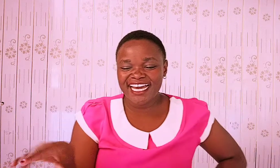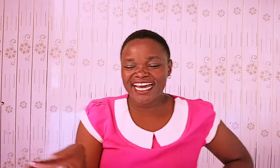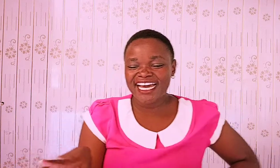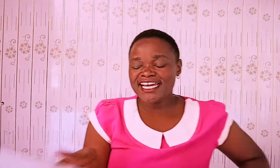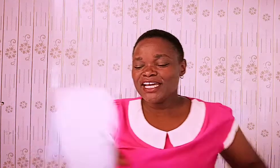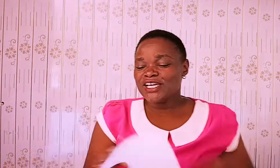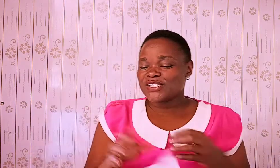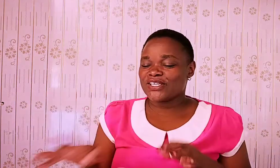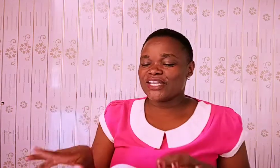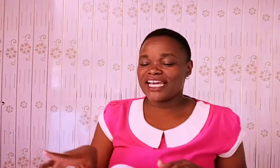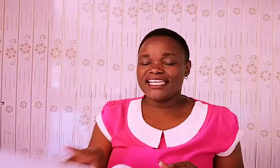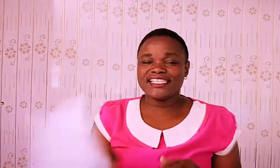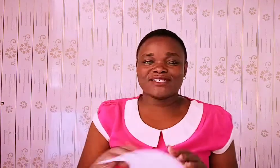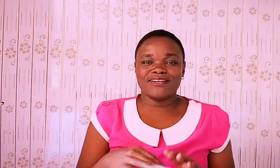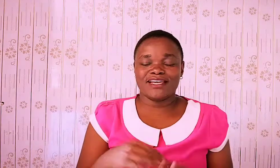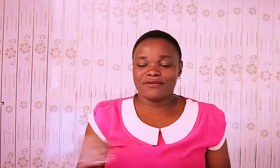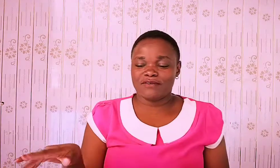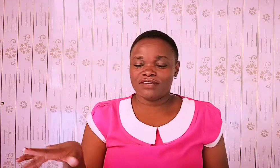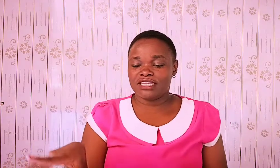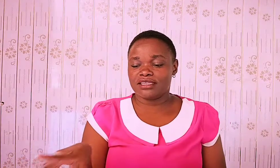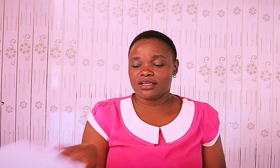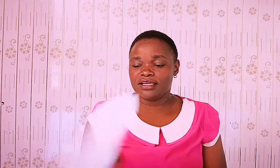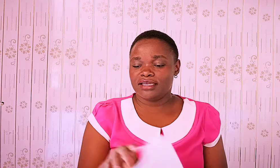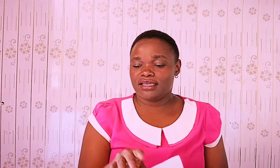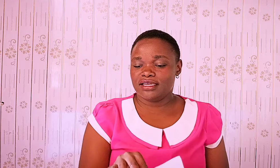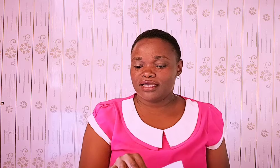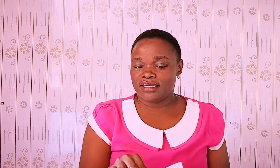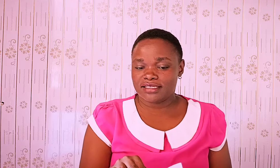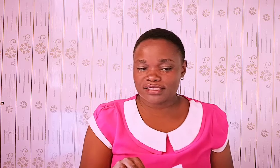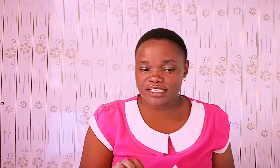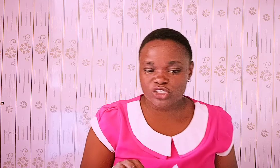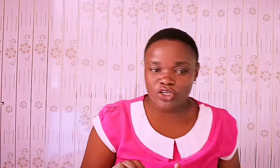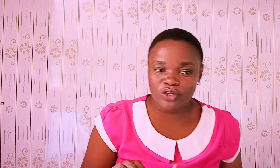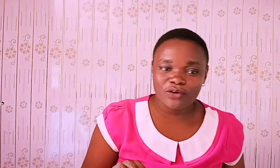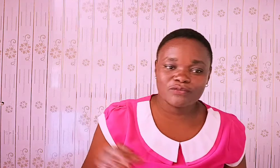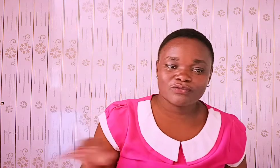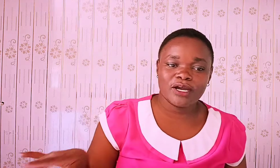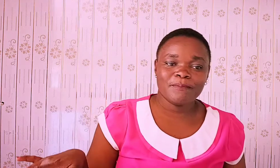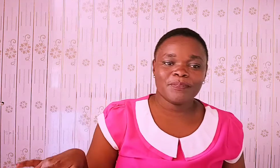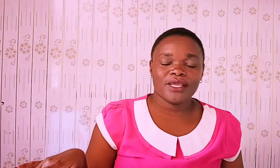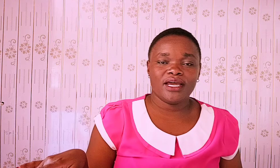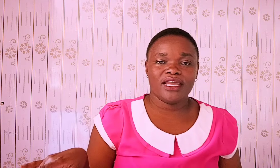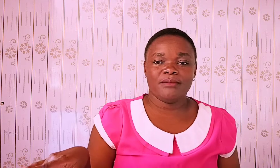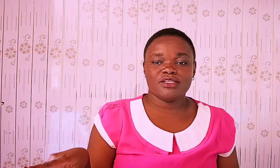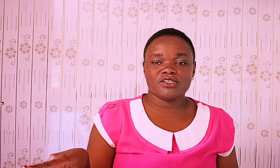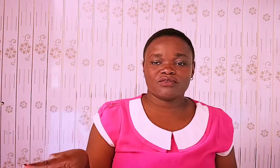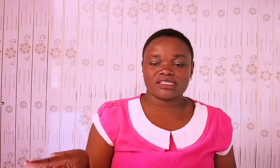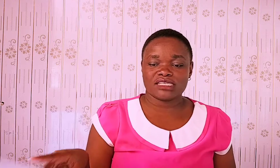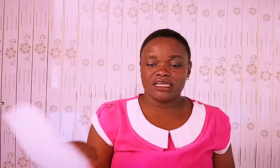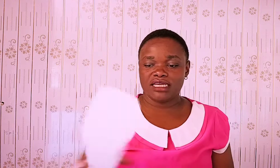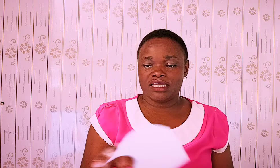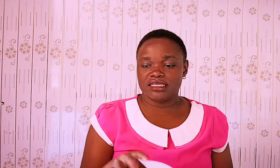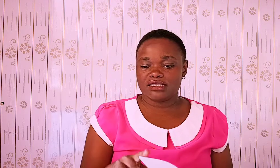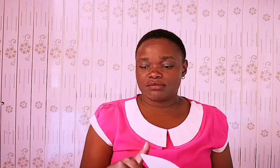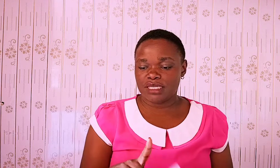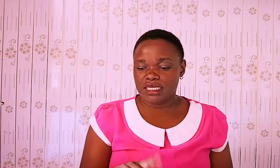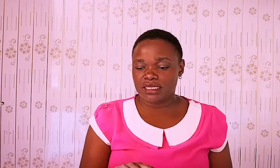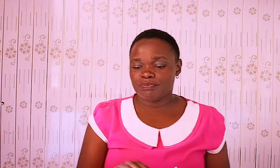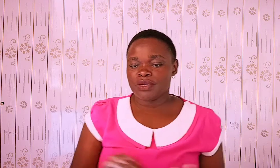marks. So guys, yeah, we have ended the session of elements of a sign and its meaning.